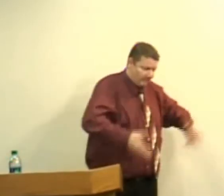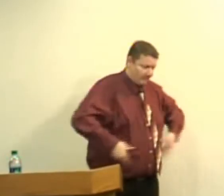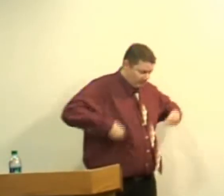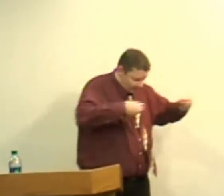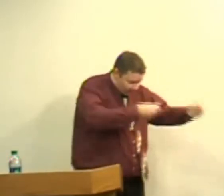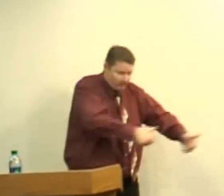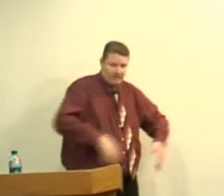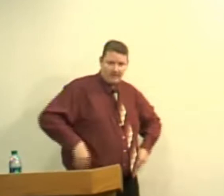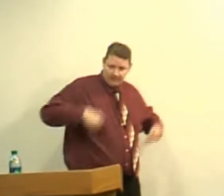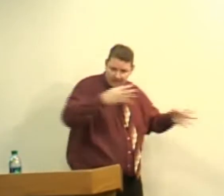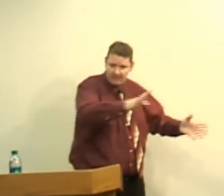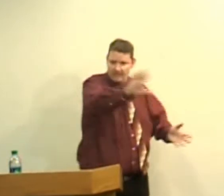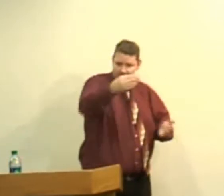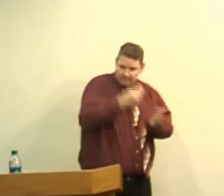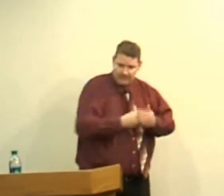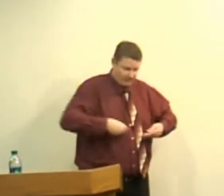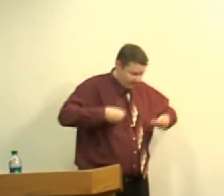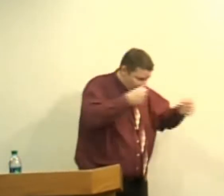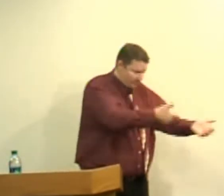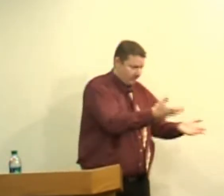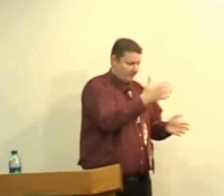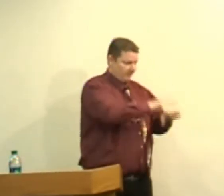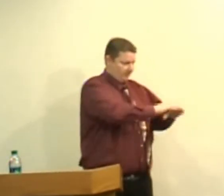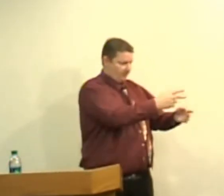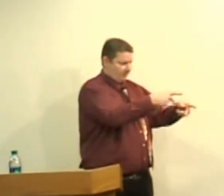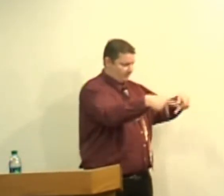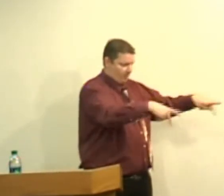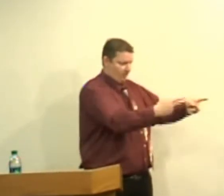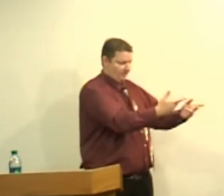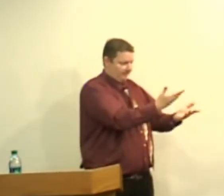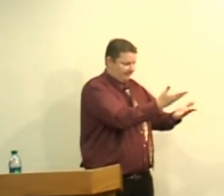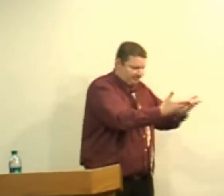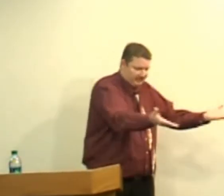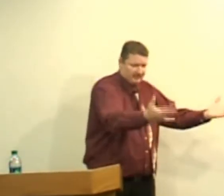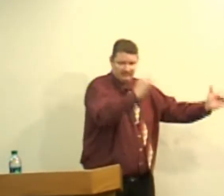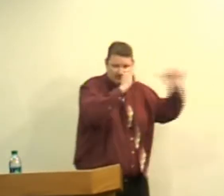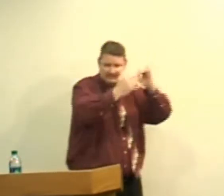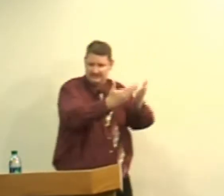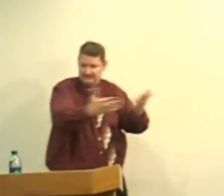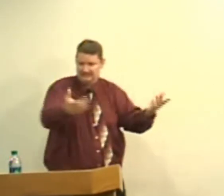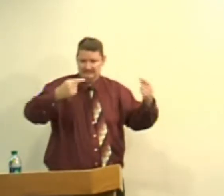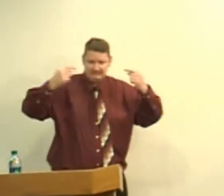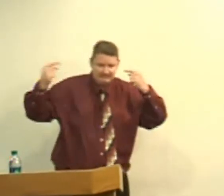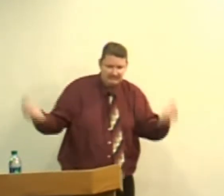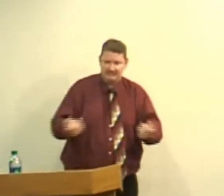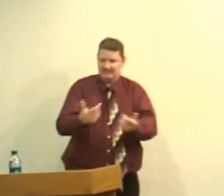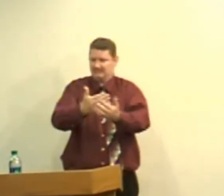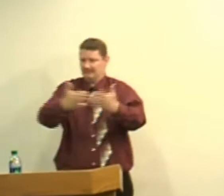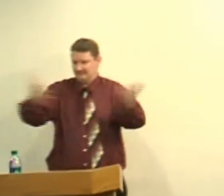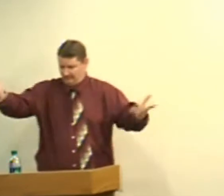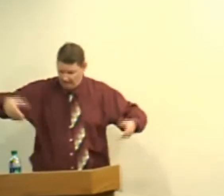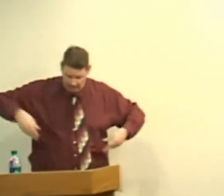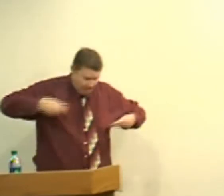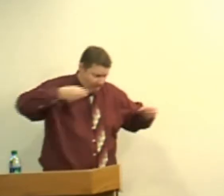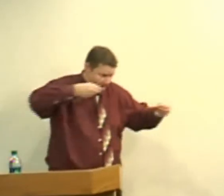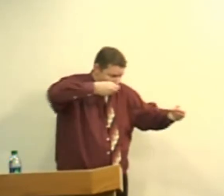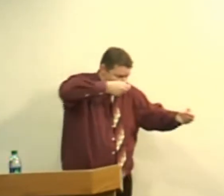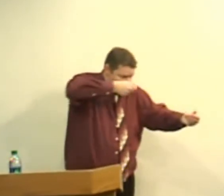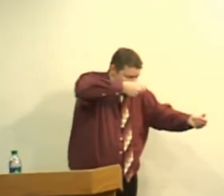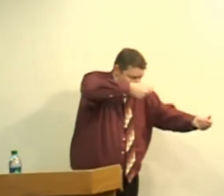that things were not the same and that things are different and how today, you know, people spend money on parties and on all of these